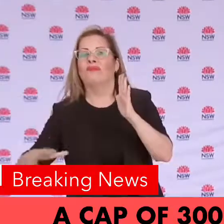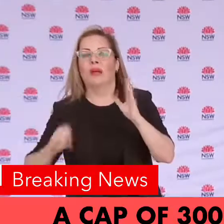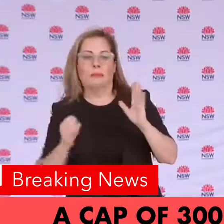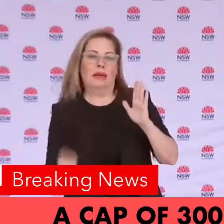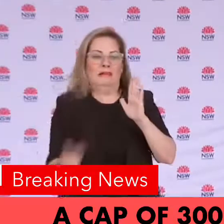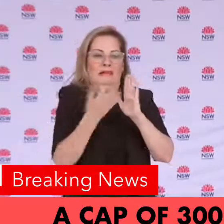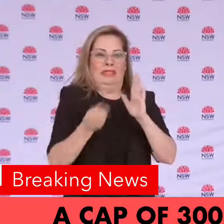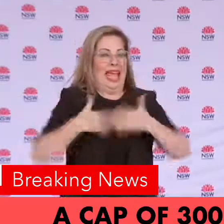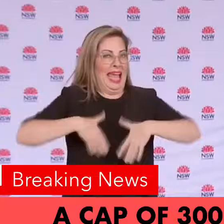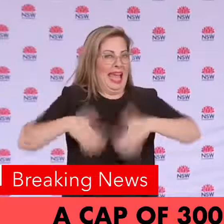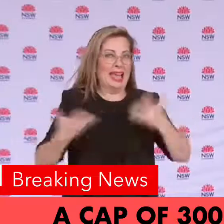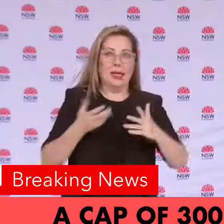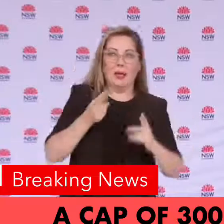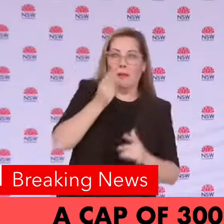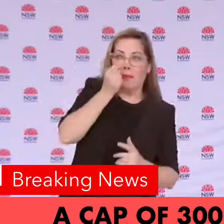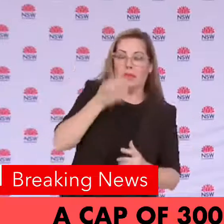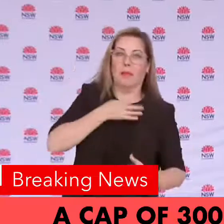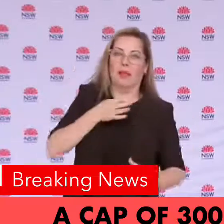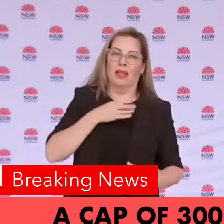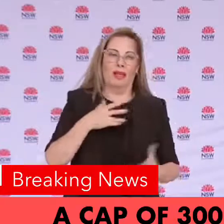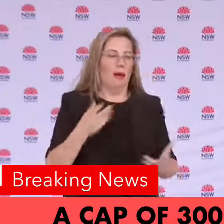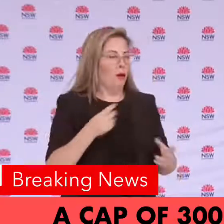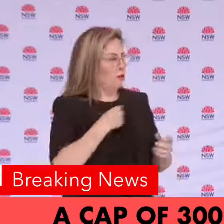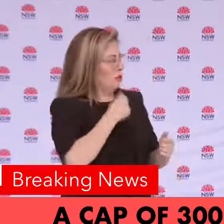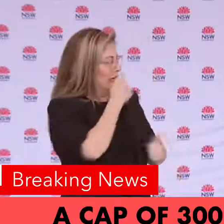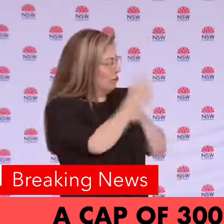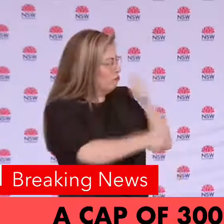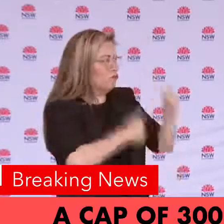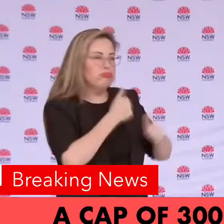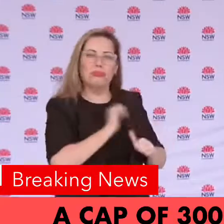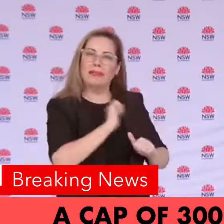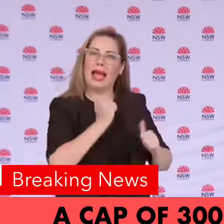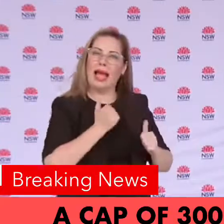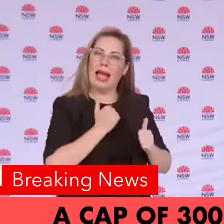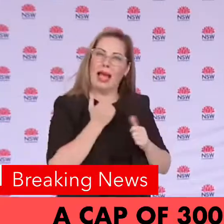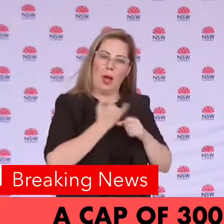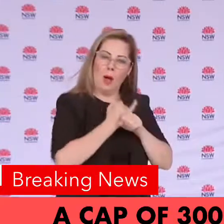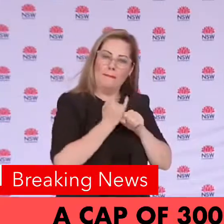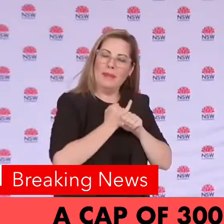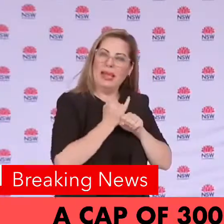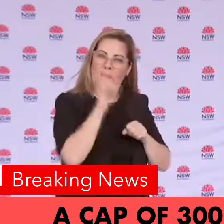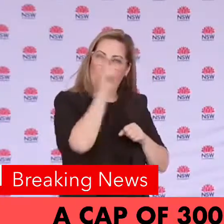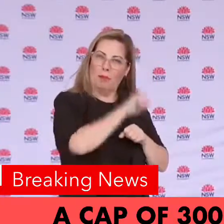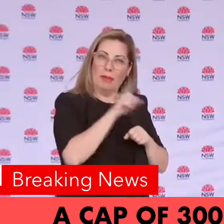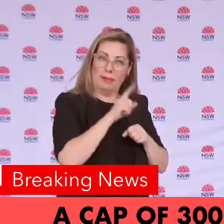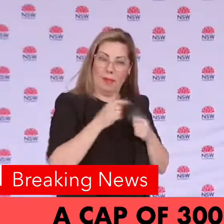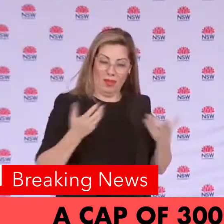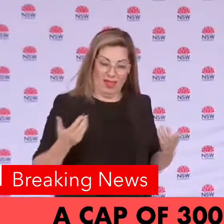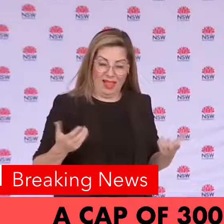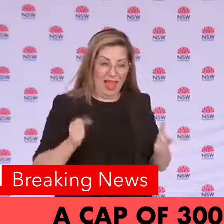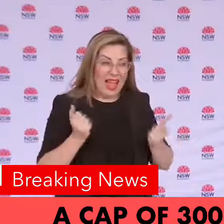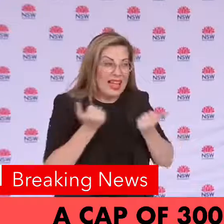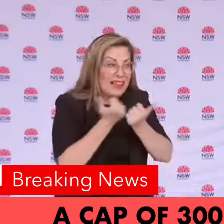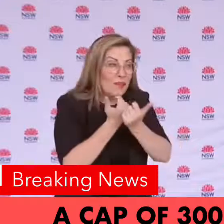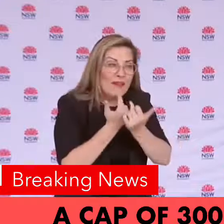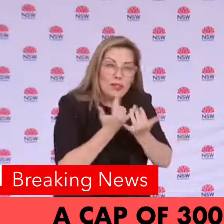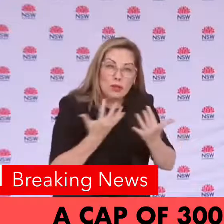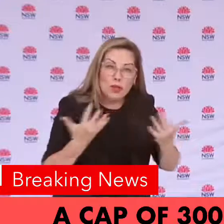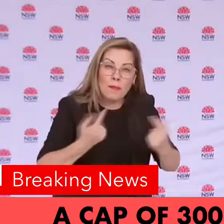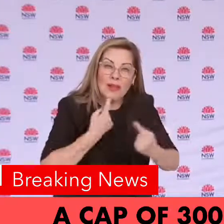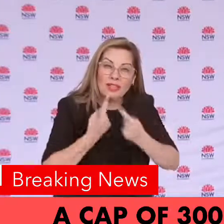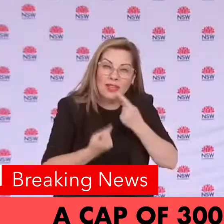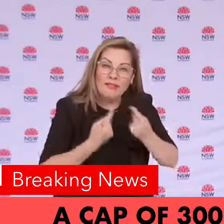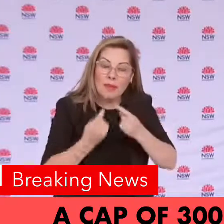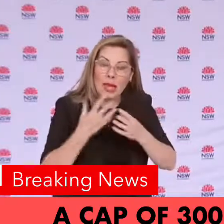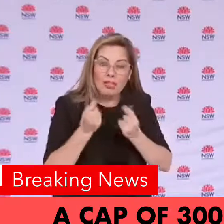to be able to get this amount of detail to you on cases that were only confirmed by 8 p.m. last night is a real